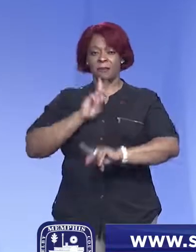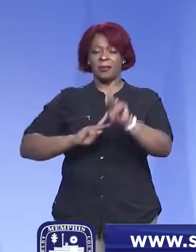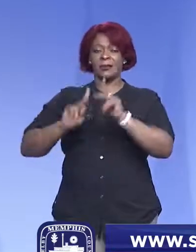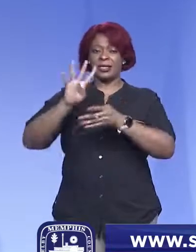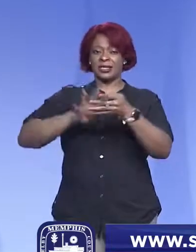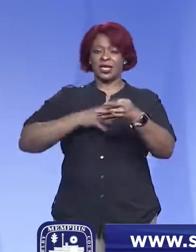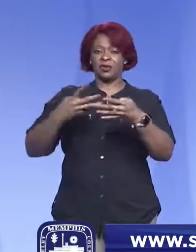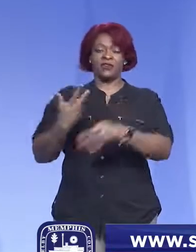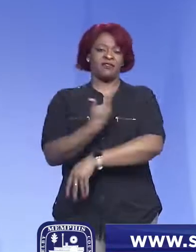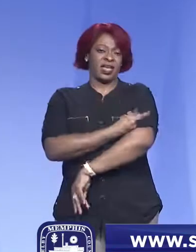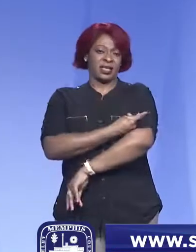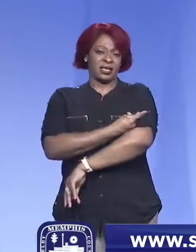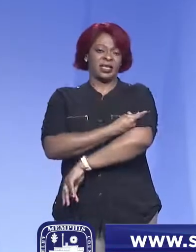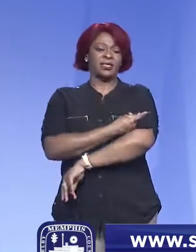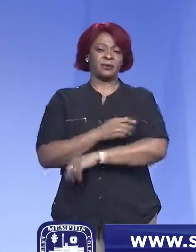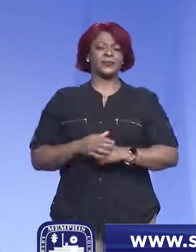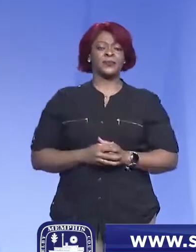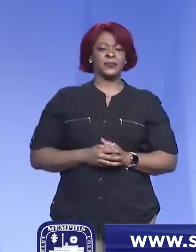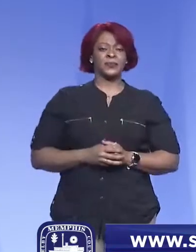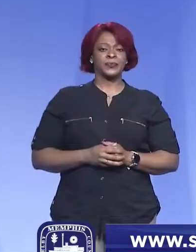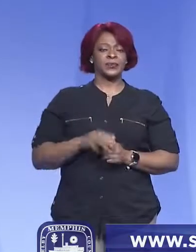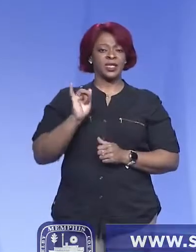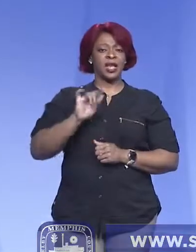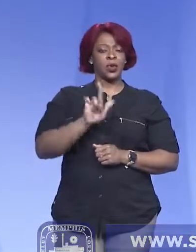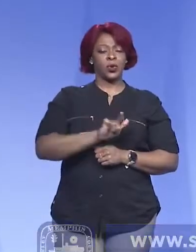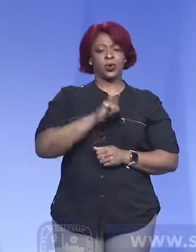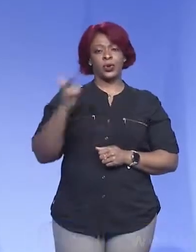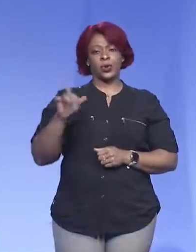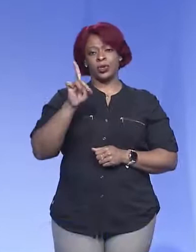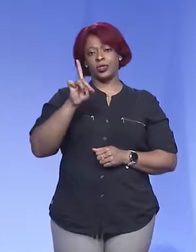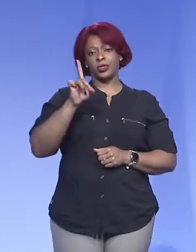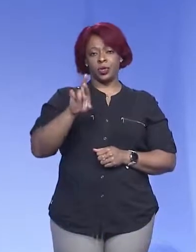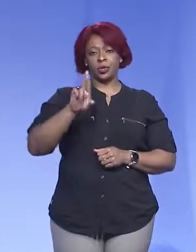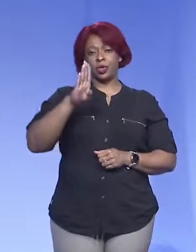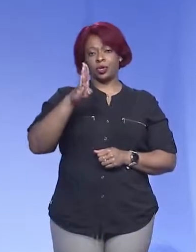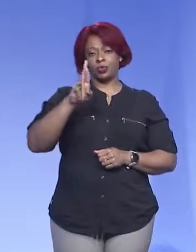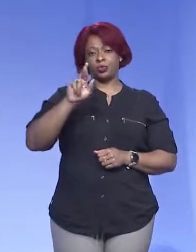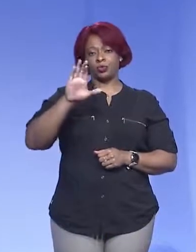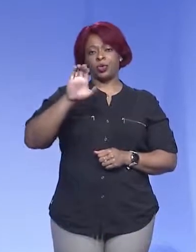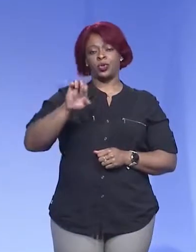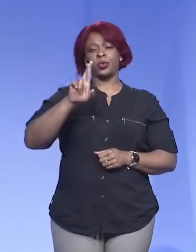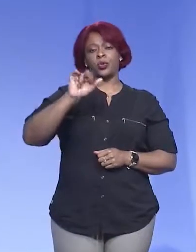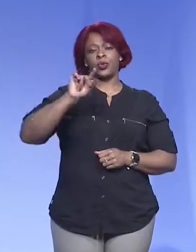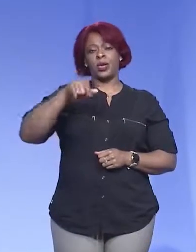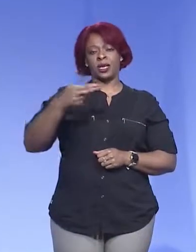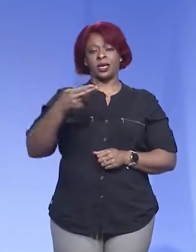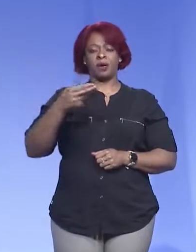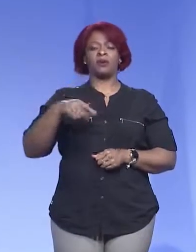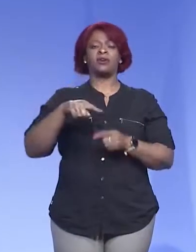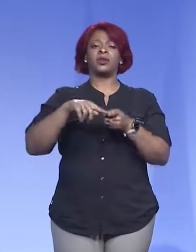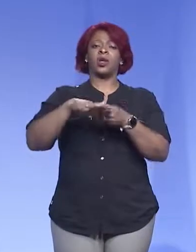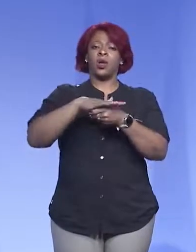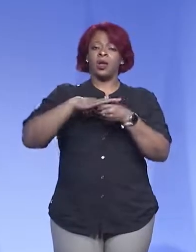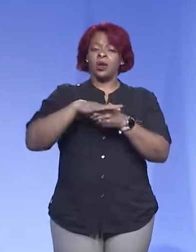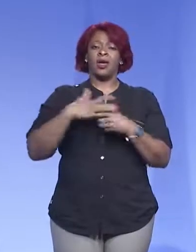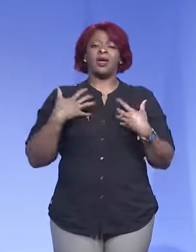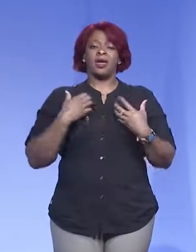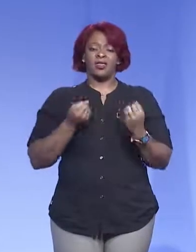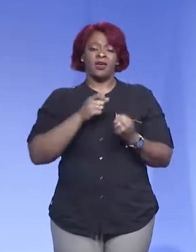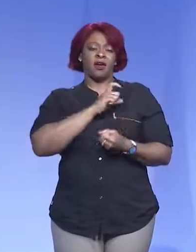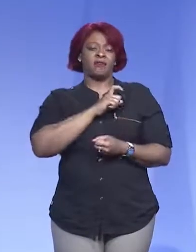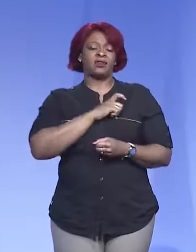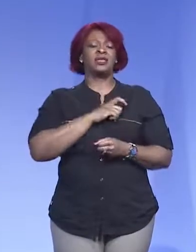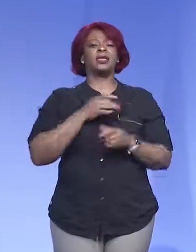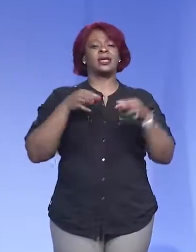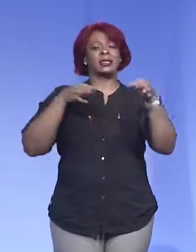schedule vaccinations. And with that, I'm going to turn it over to Dr. Bruce Randolph, our local health officer, to discuss Health Directive